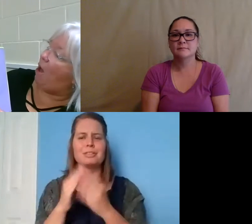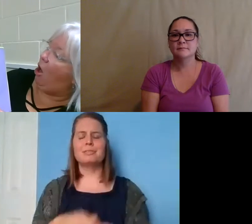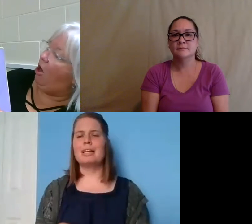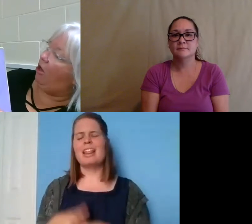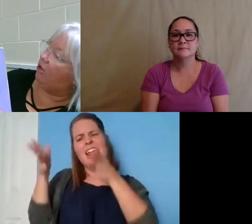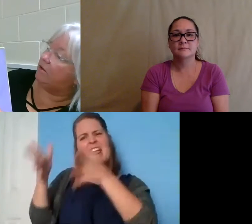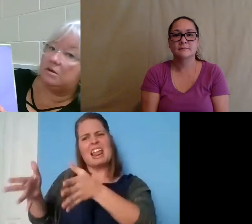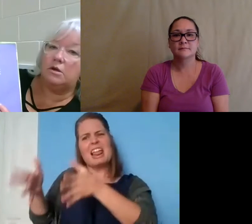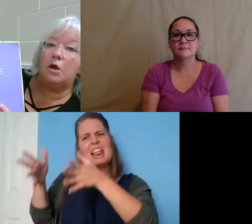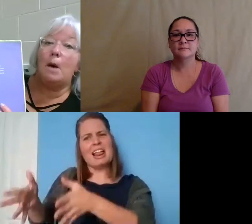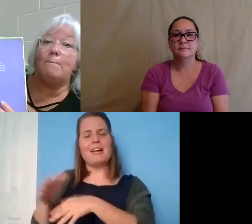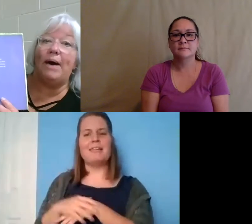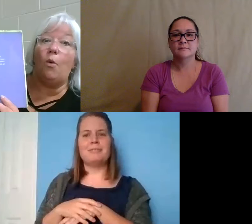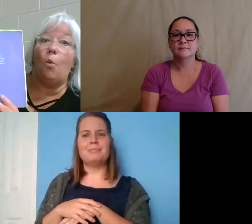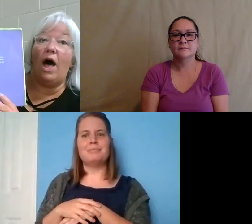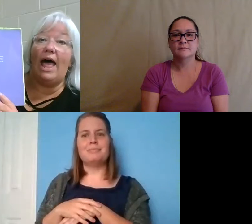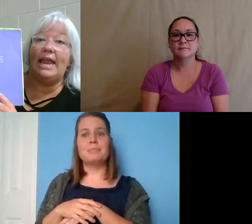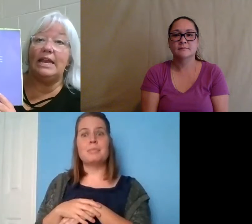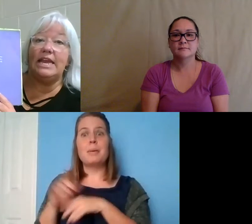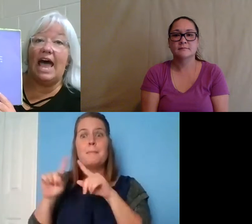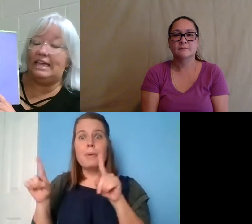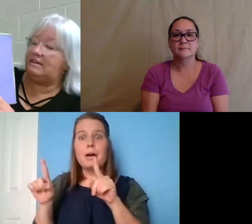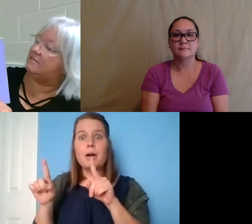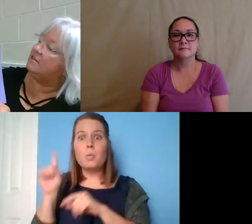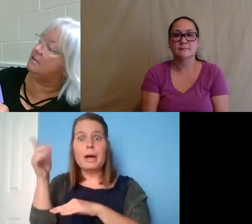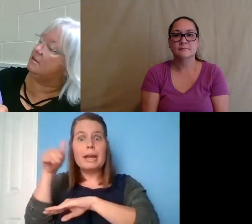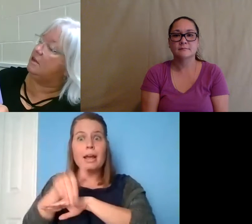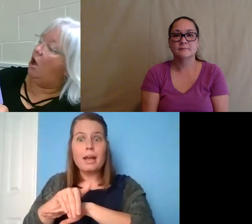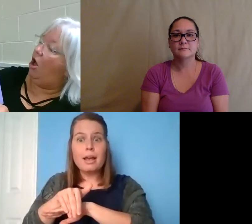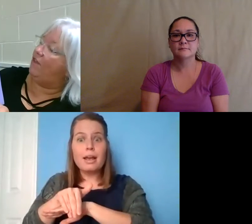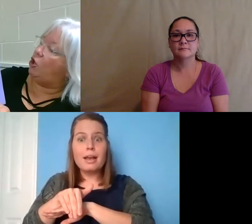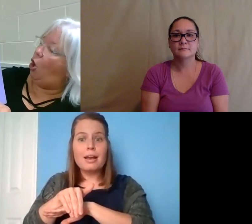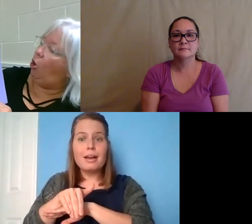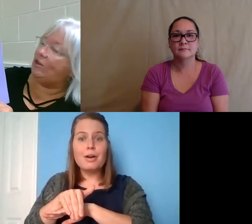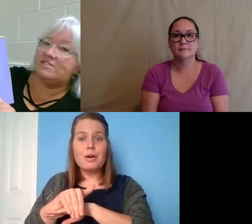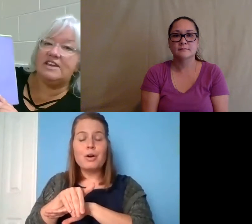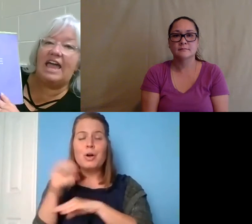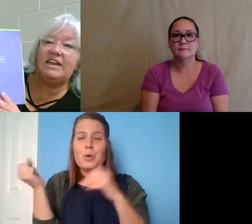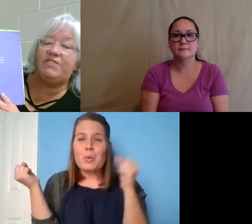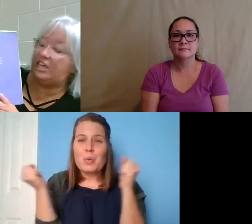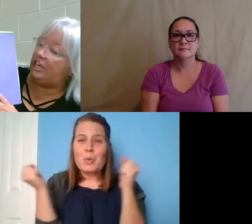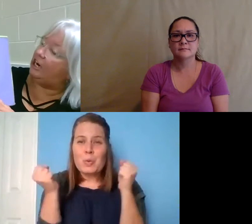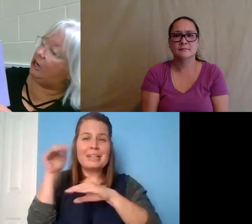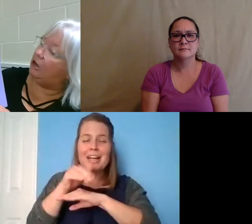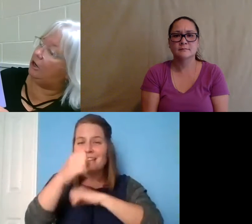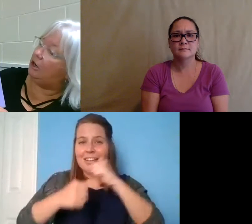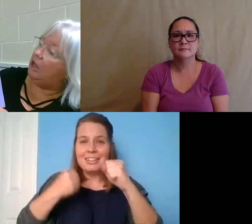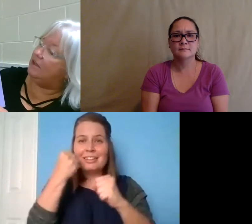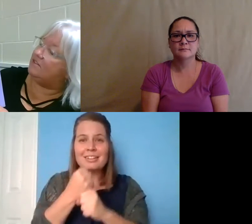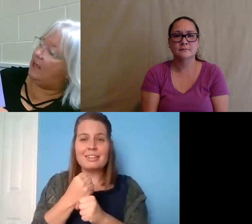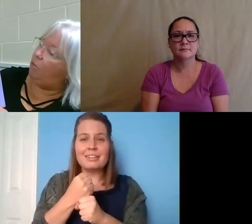left them all. But one night, on the coldest night of the